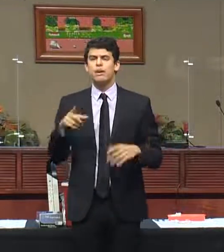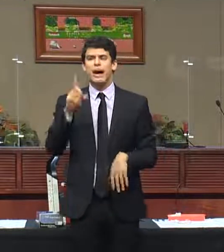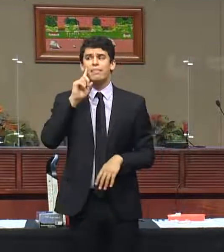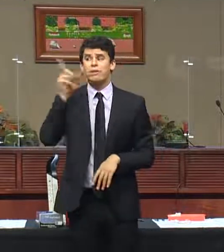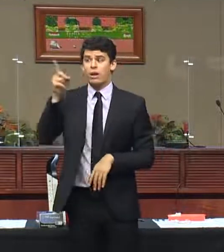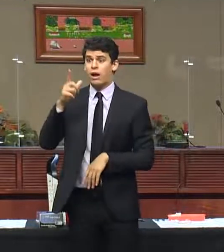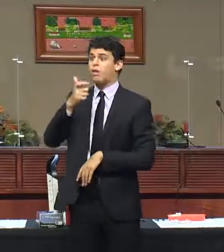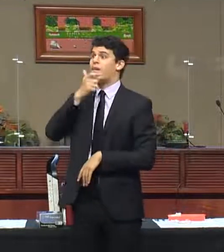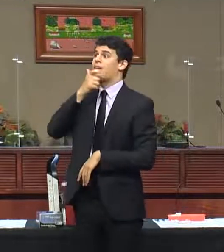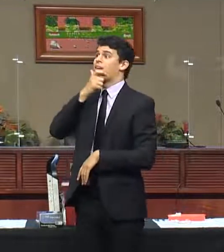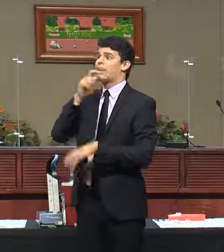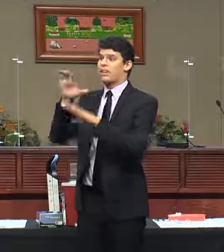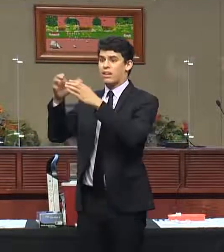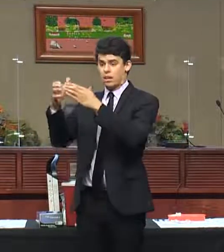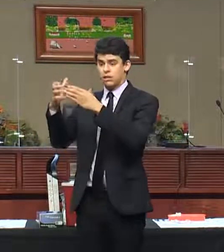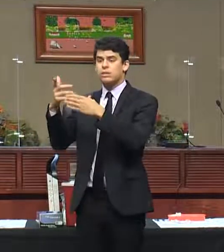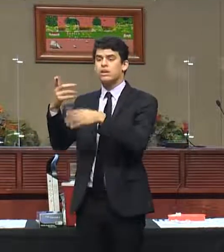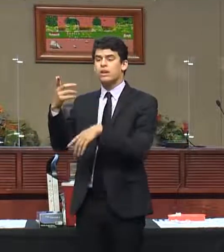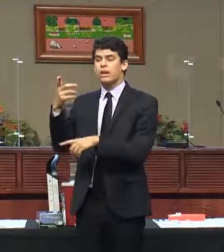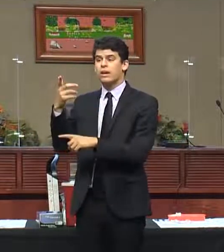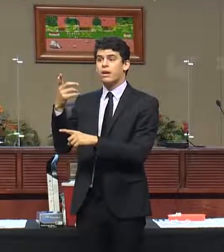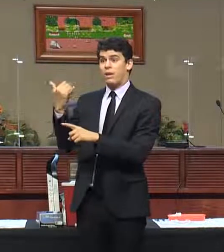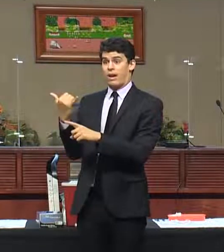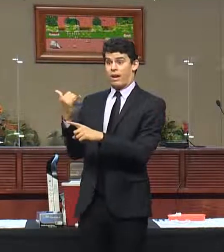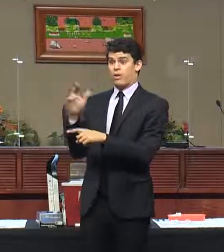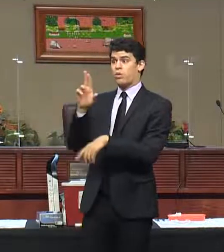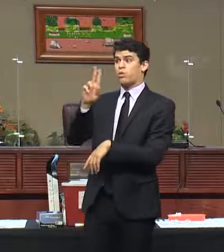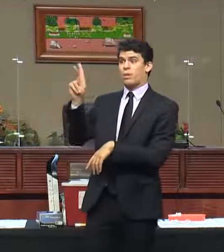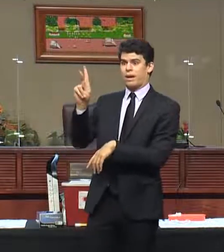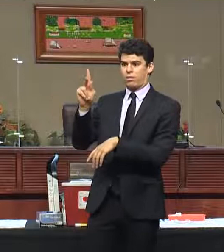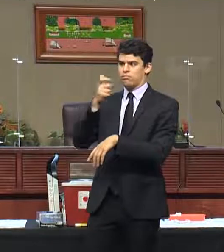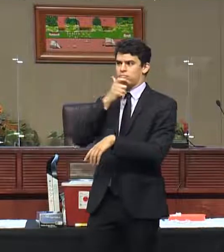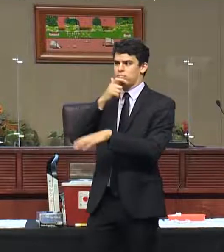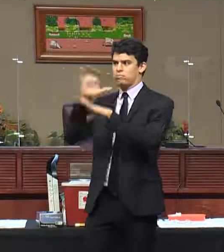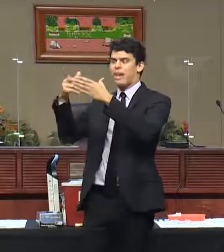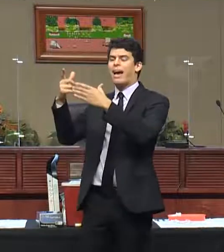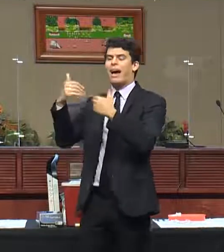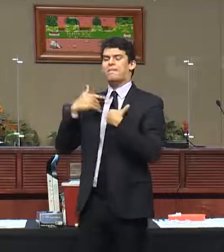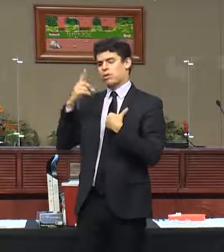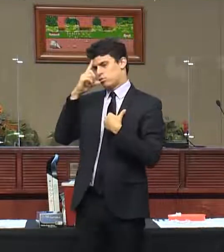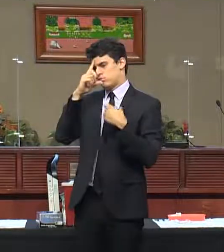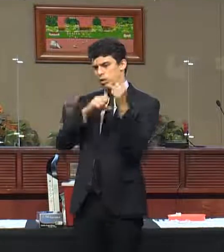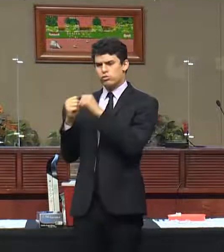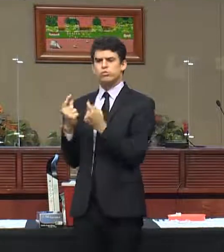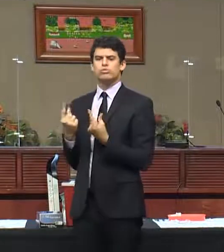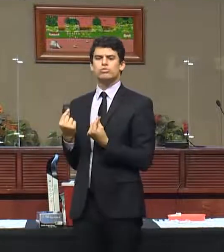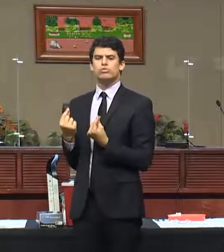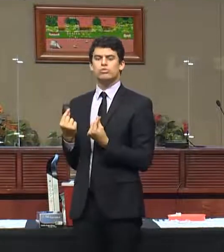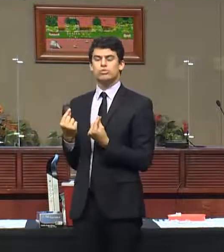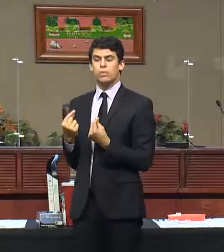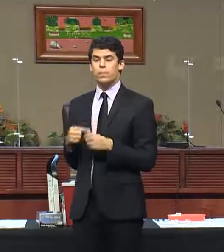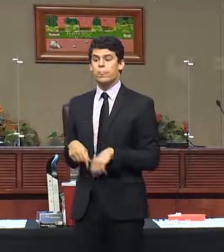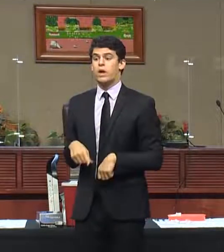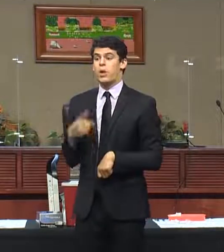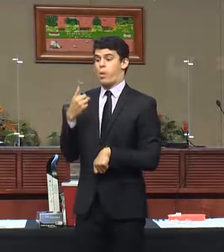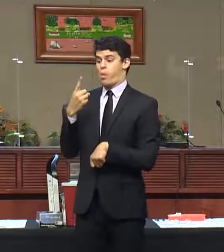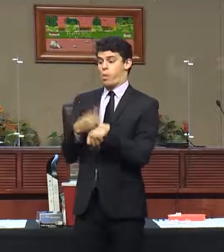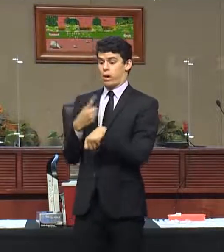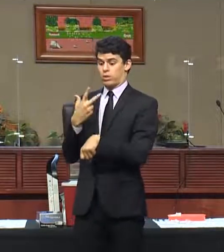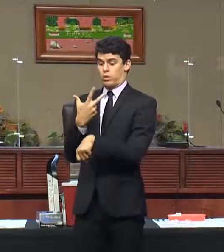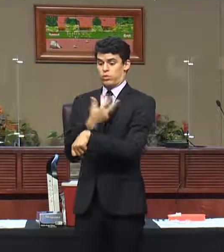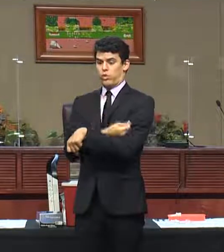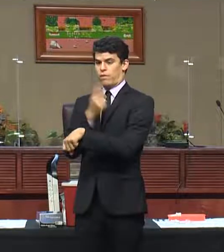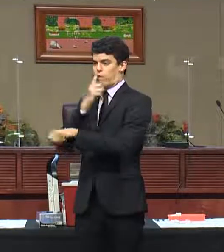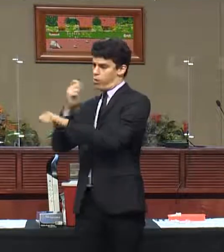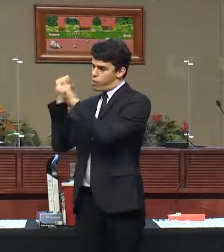one dose first, is that right? So the UK took the strategy of doing one dose first for the entire